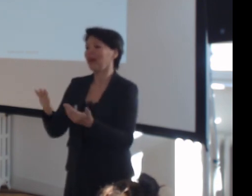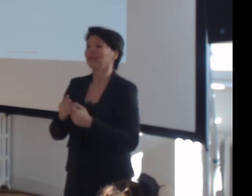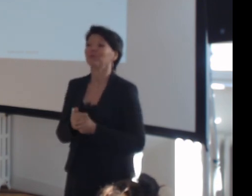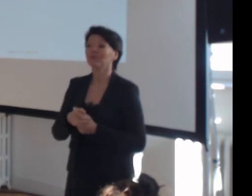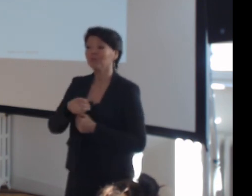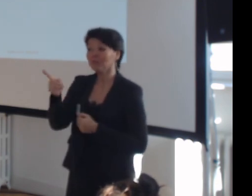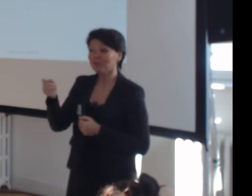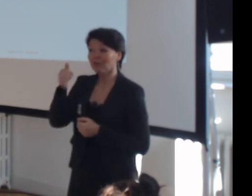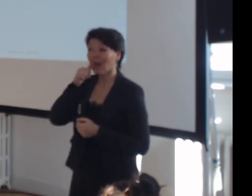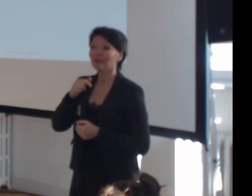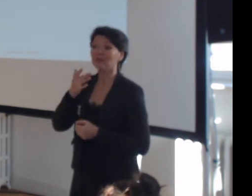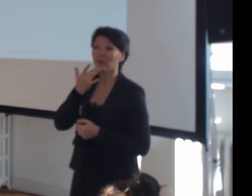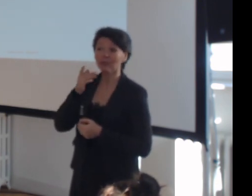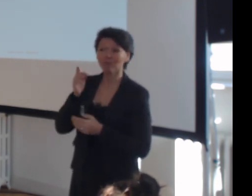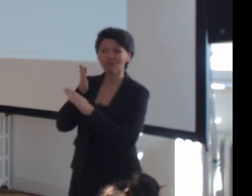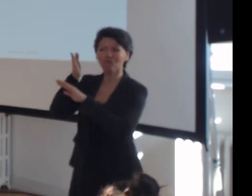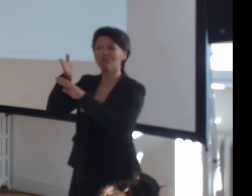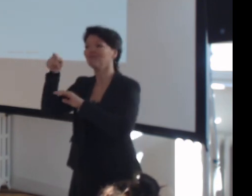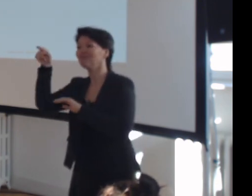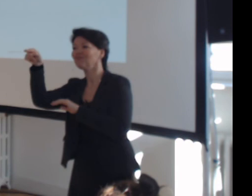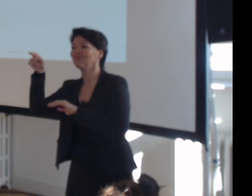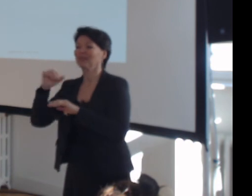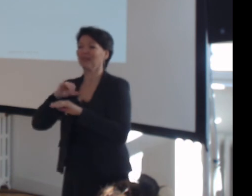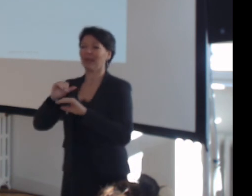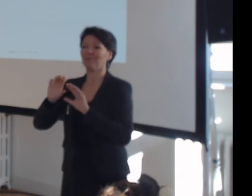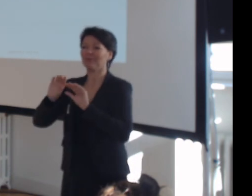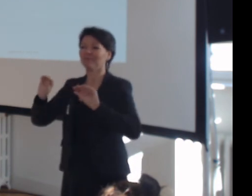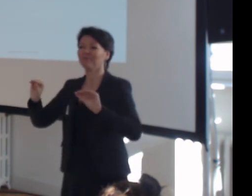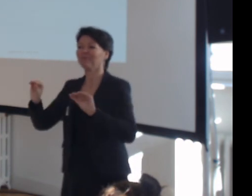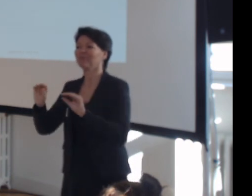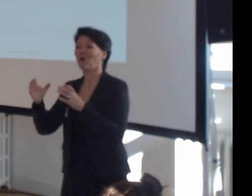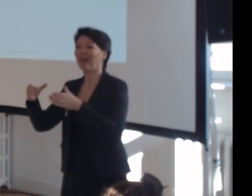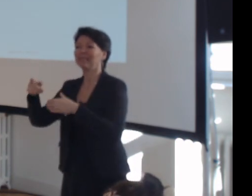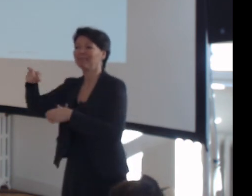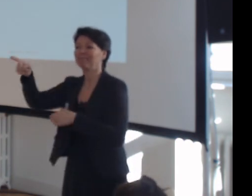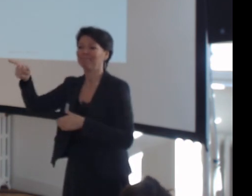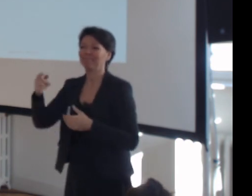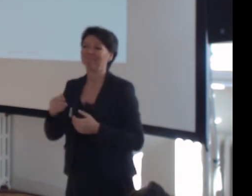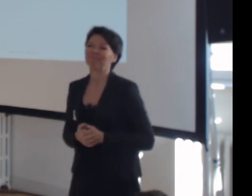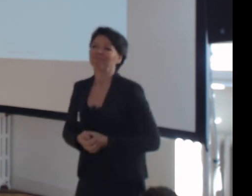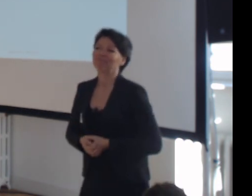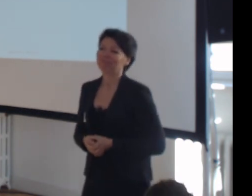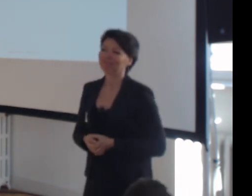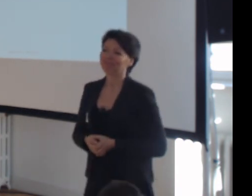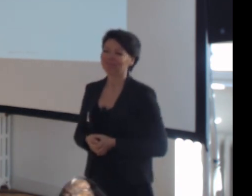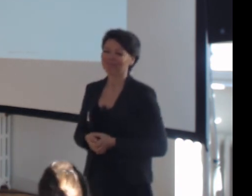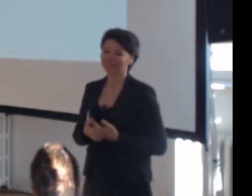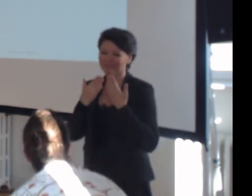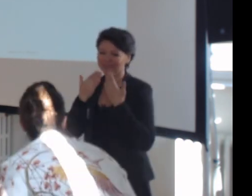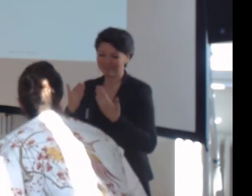please, if you like, you can have a look at our sample collection at the back. Thank you.